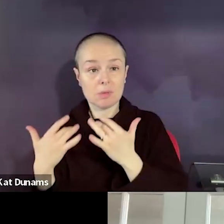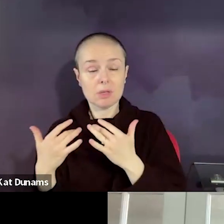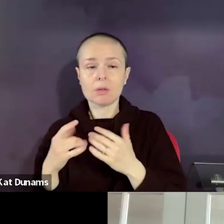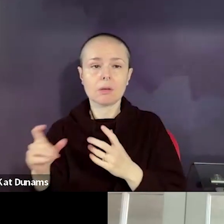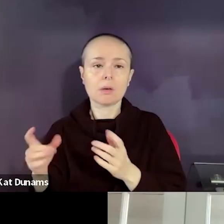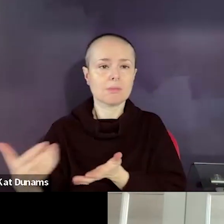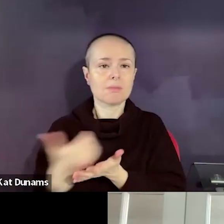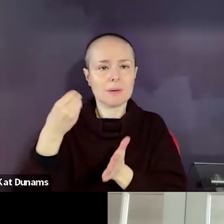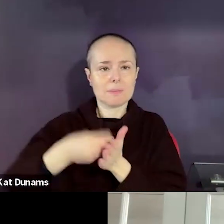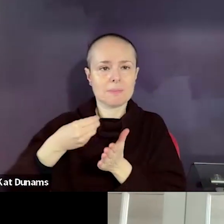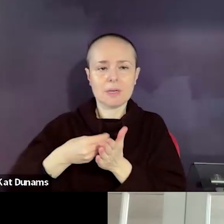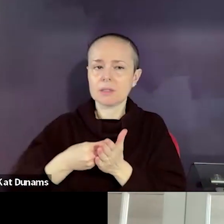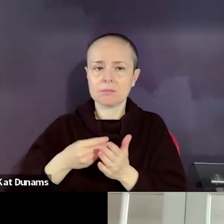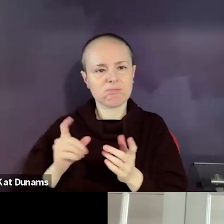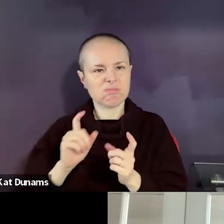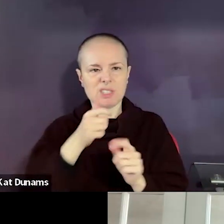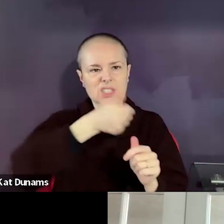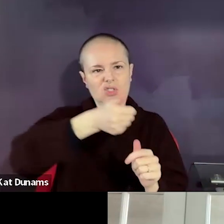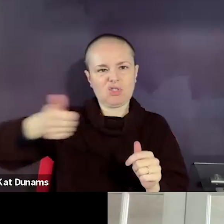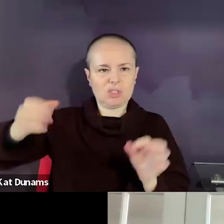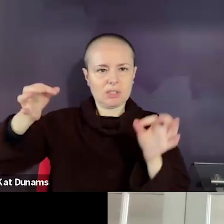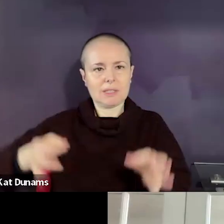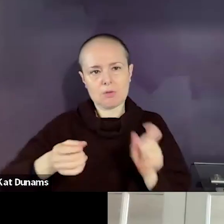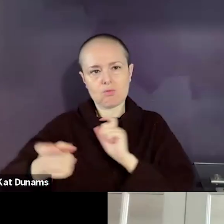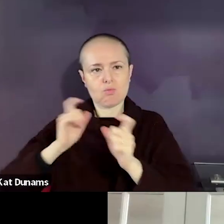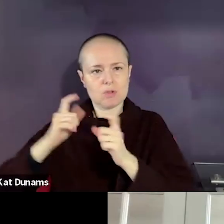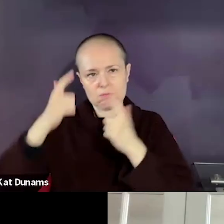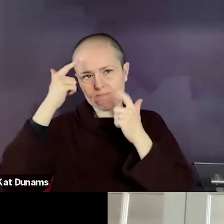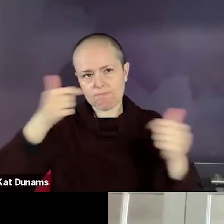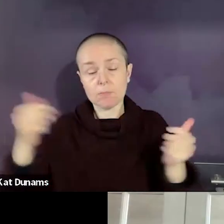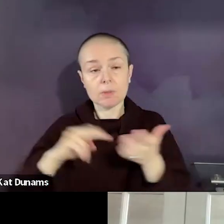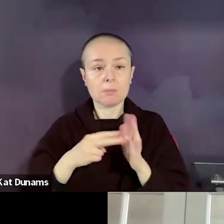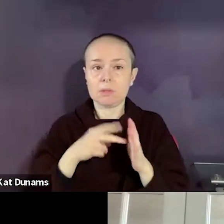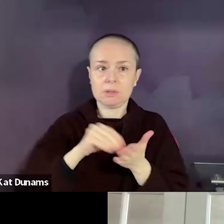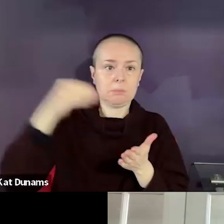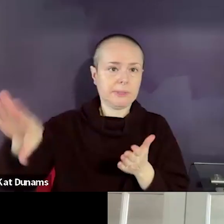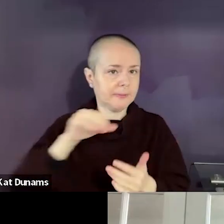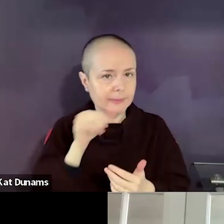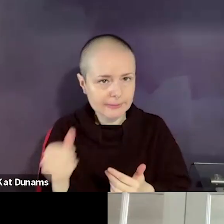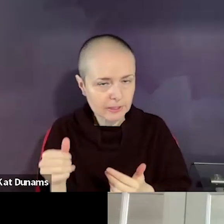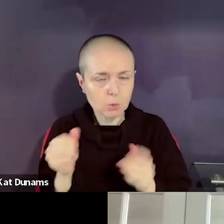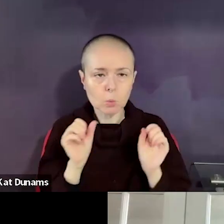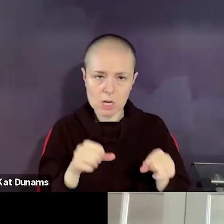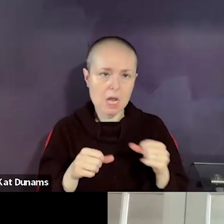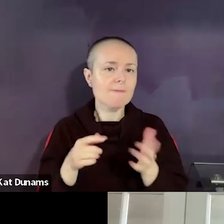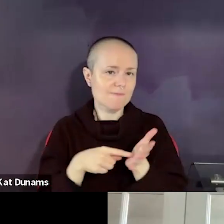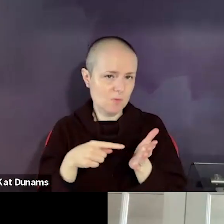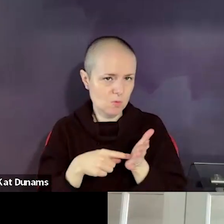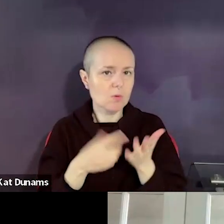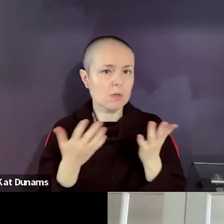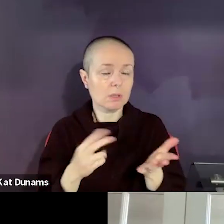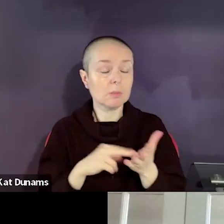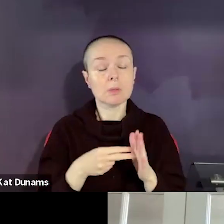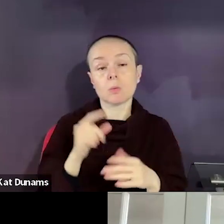which makes it incredibly accessible for everyone from all backgrounds. And since our inception in